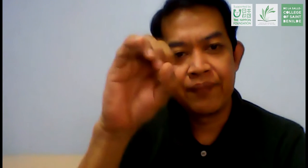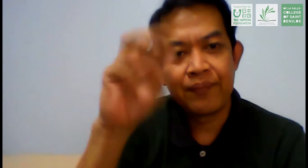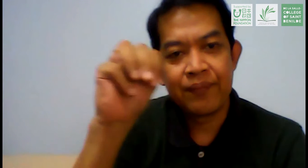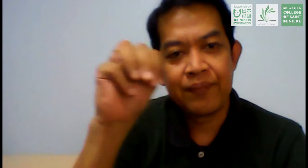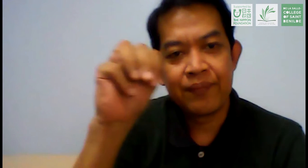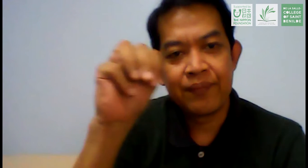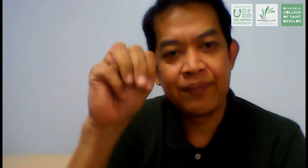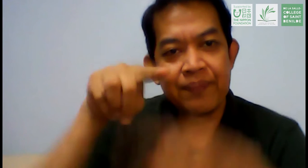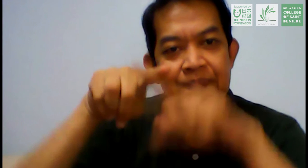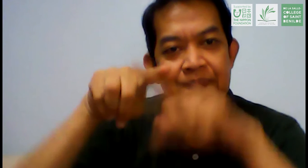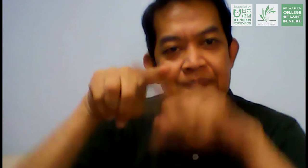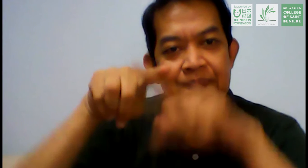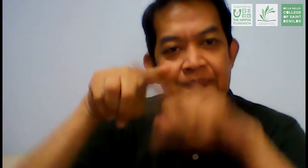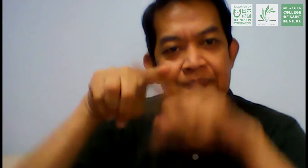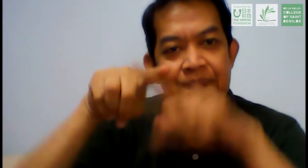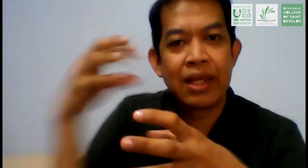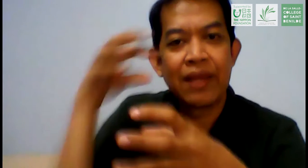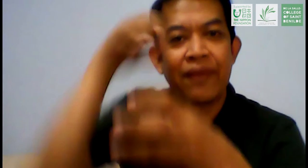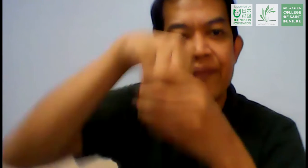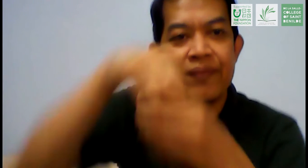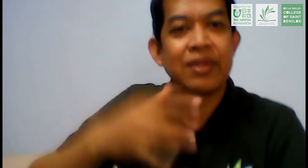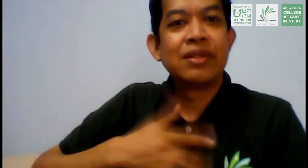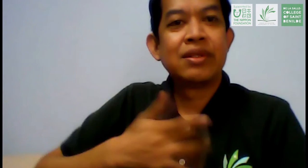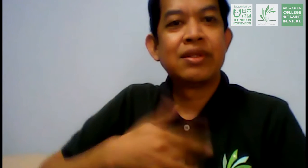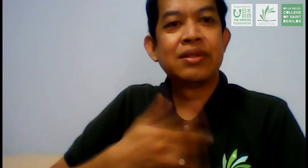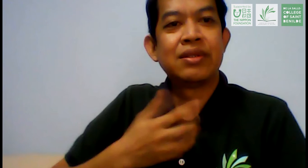the idiom as well. Mm-hmm.